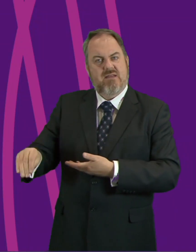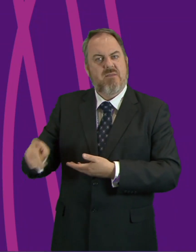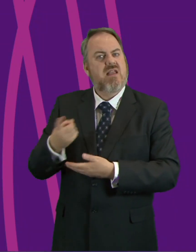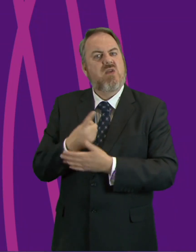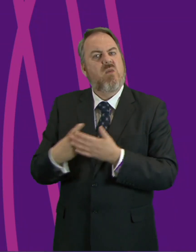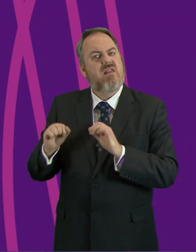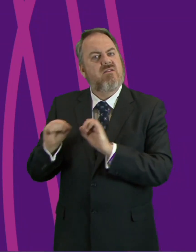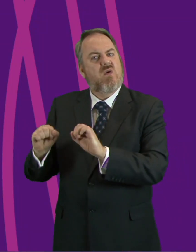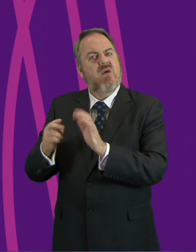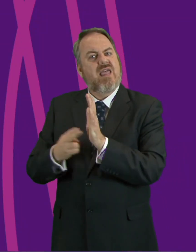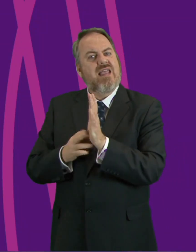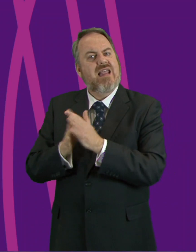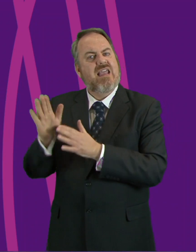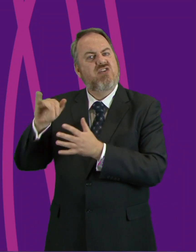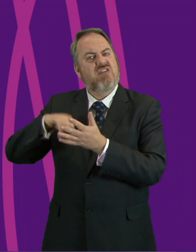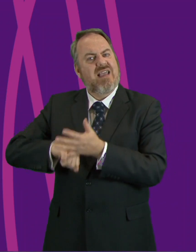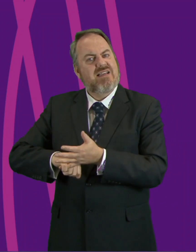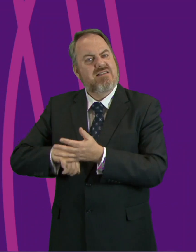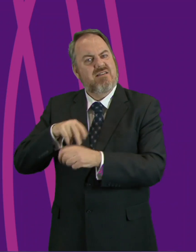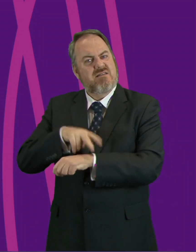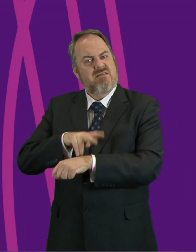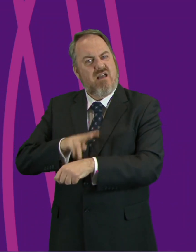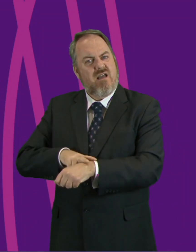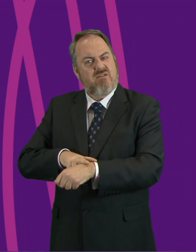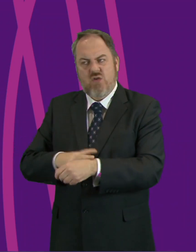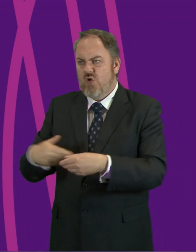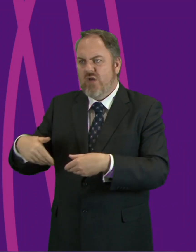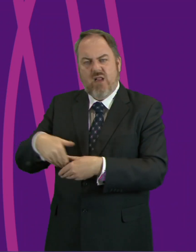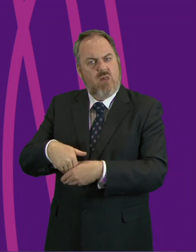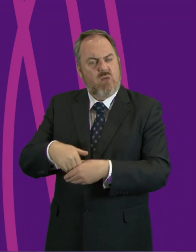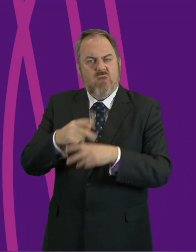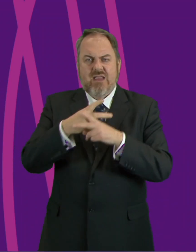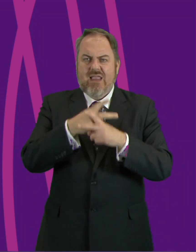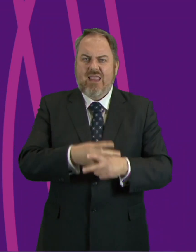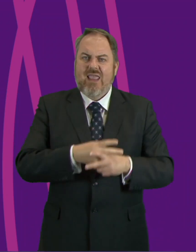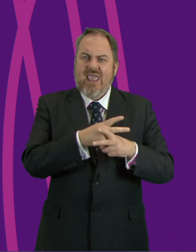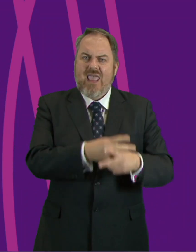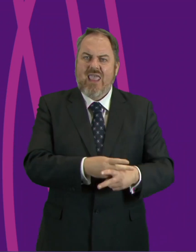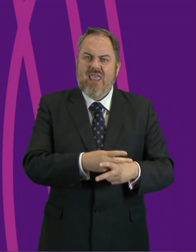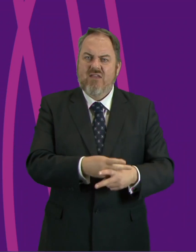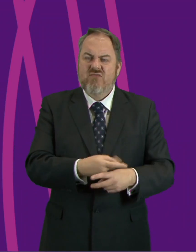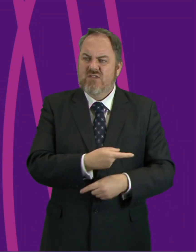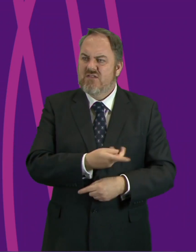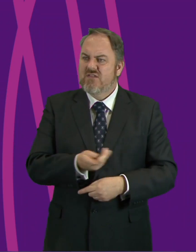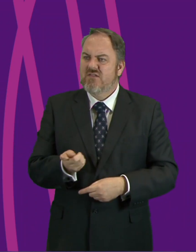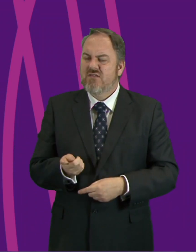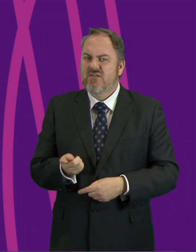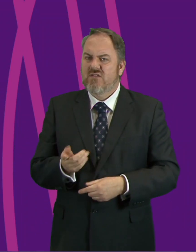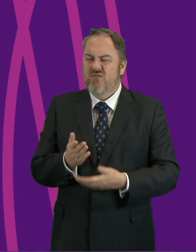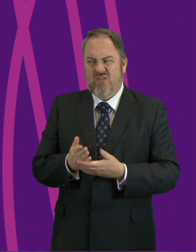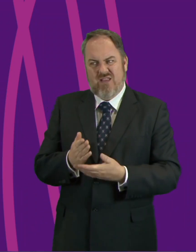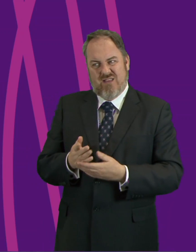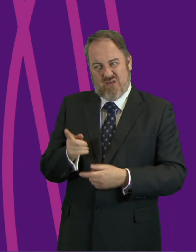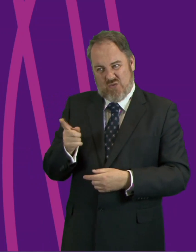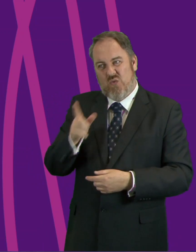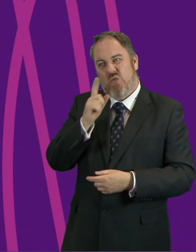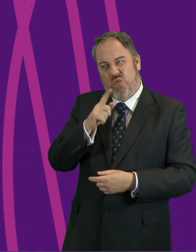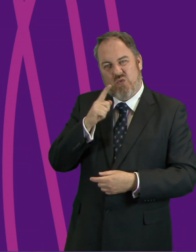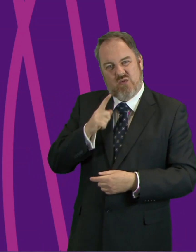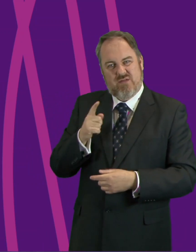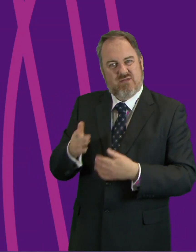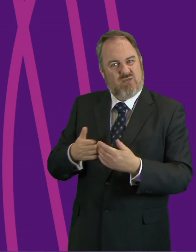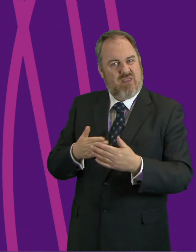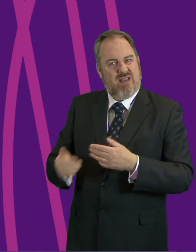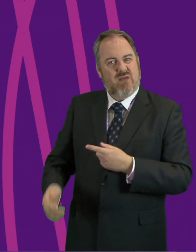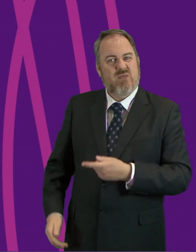to NHS staff and, disappointingly, not to care workers. This is something the First Minister could put right. This is